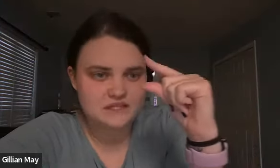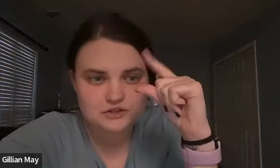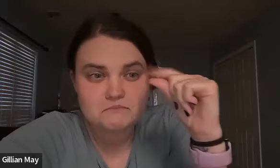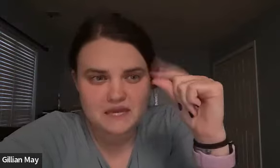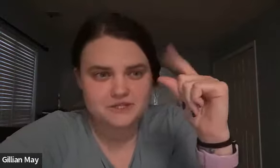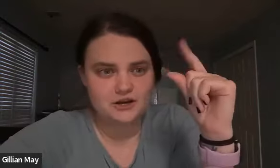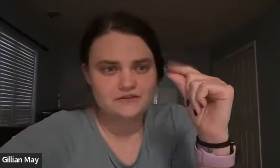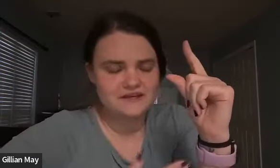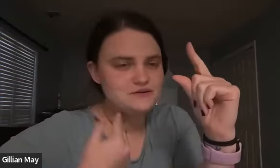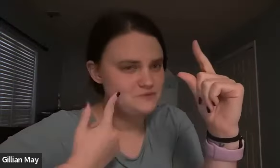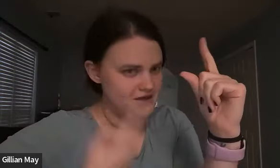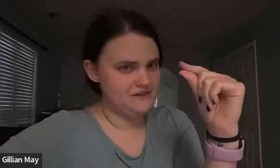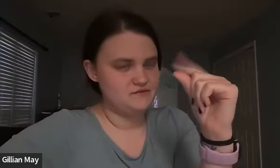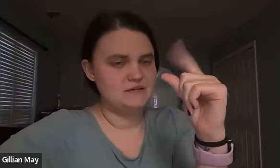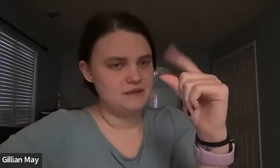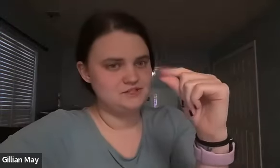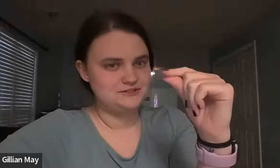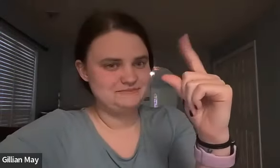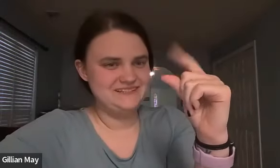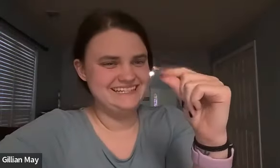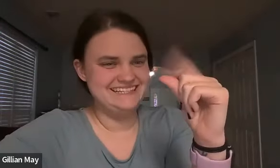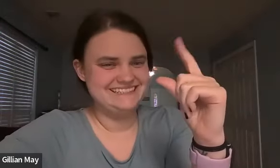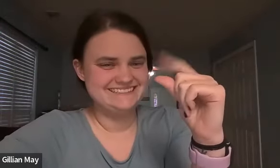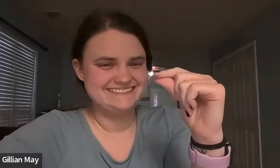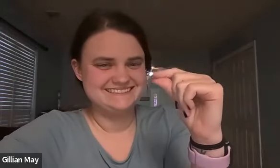like you're doing baby shark. That's always what I think of, is like baby shark.